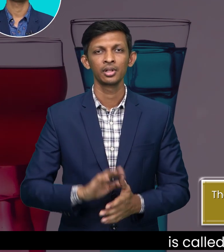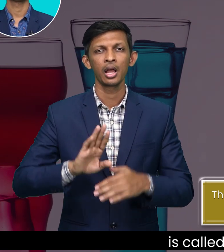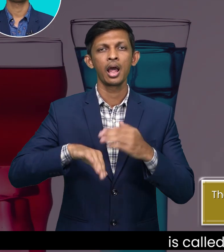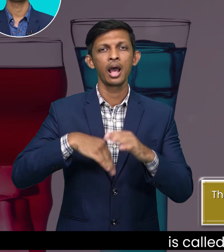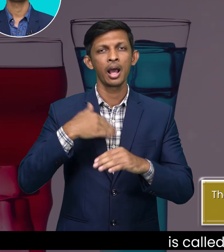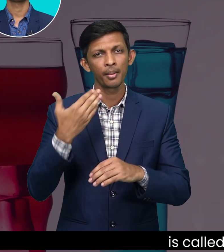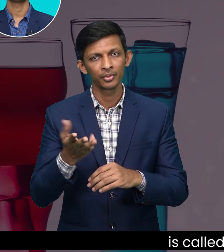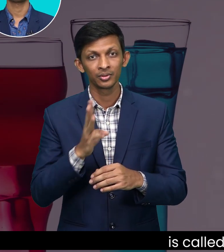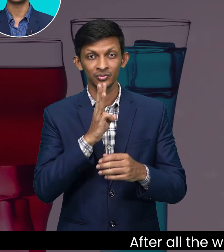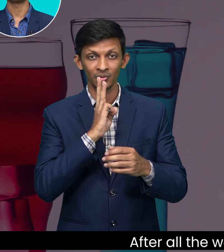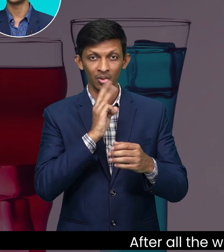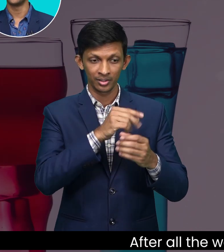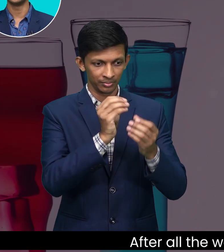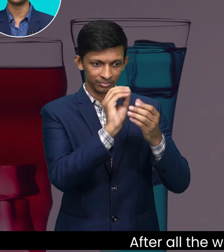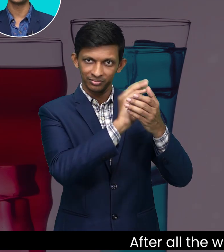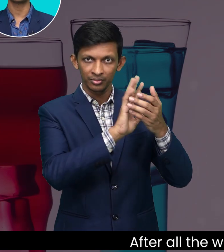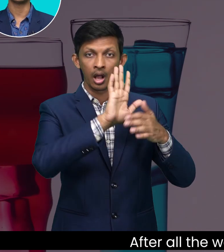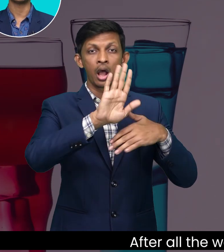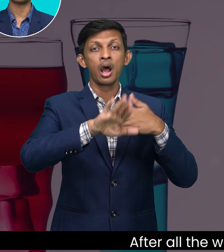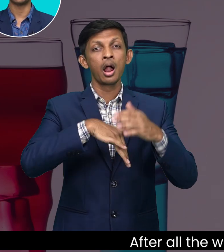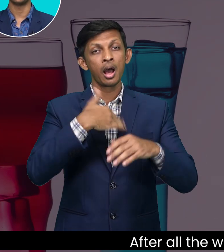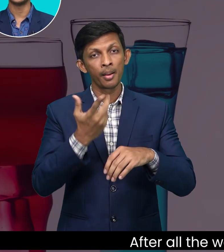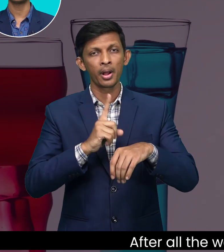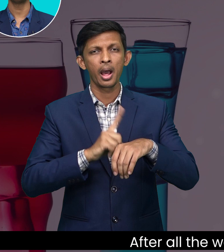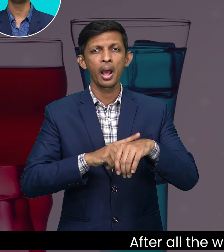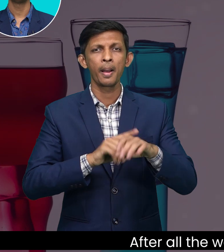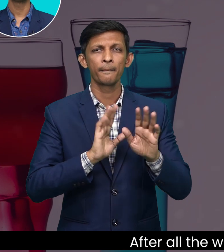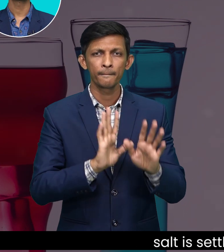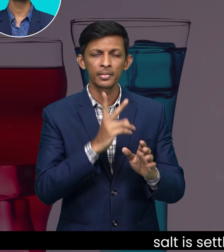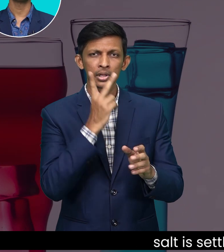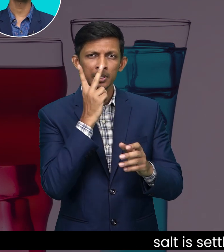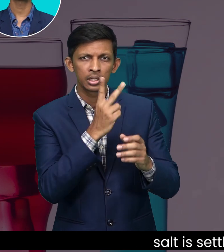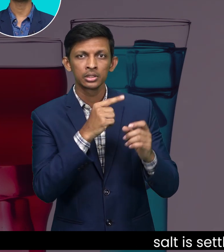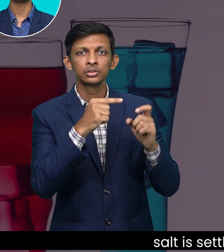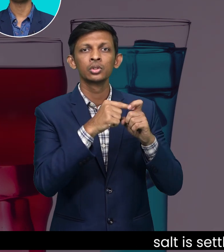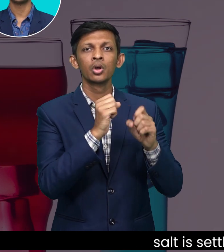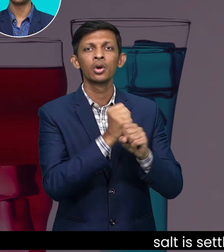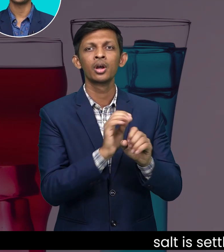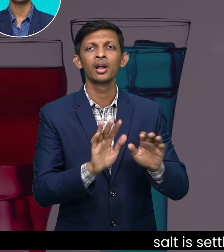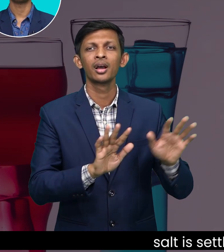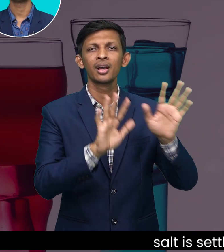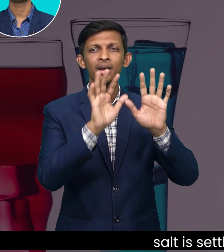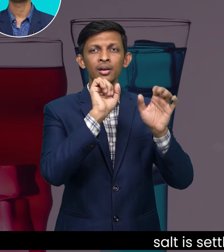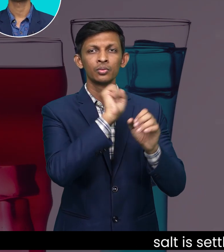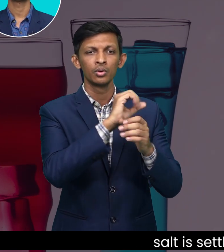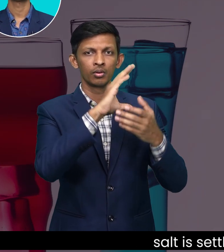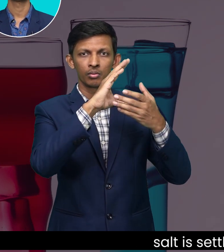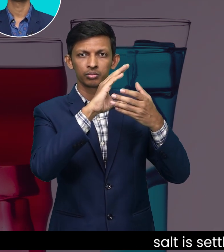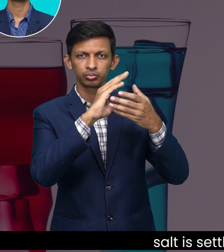condensation. After all the water has evaporated, salt is settled at the bottom.